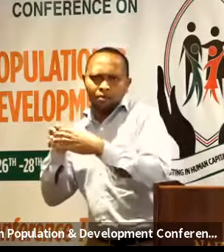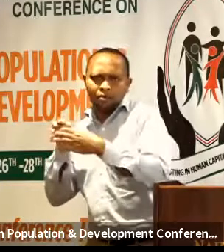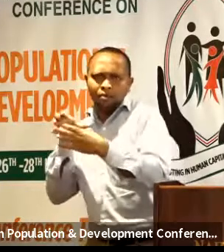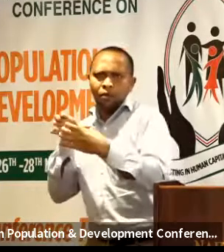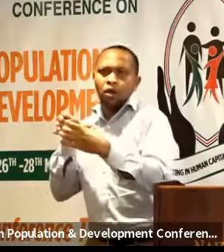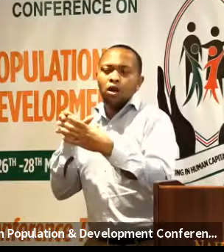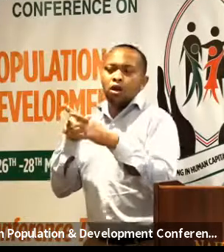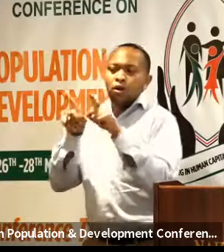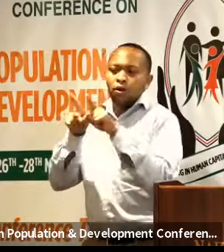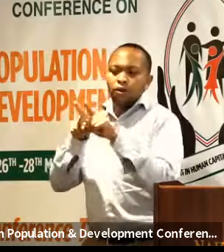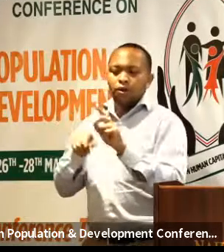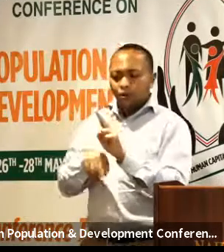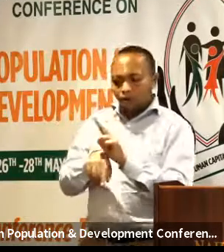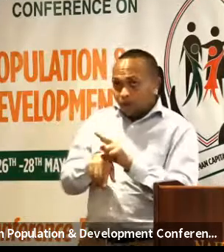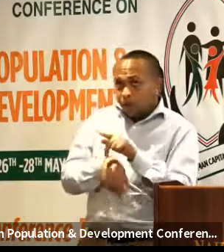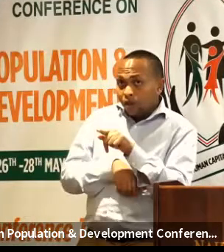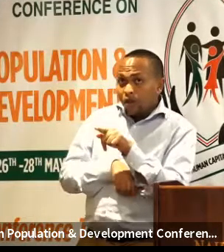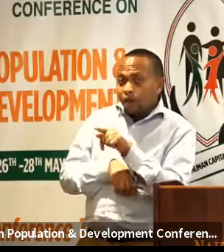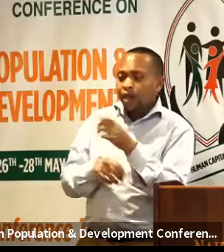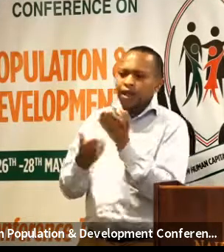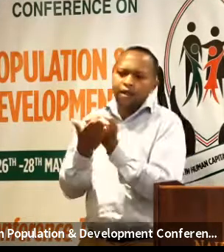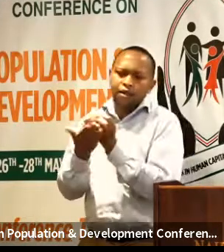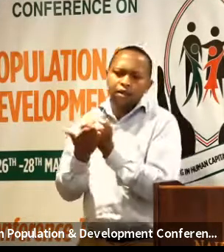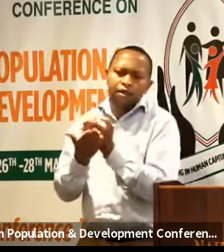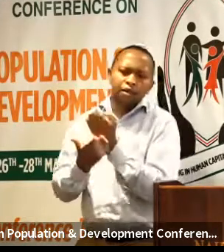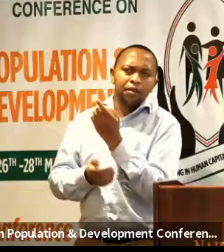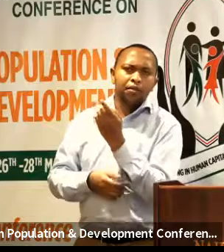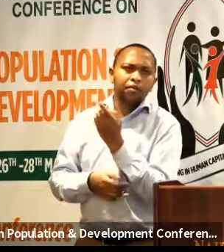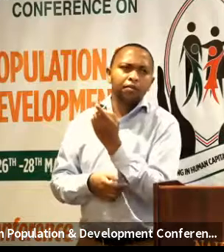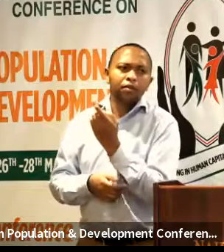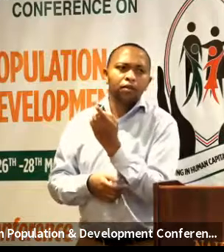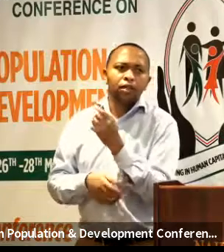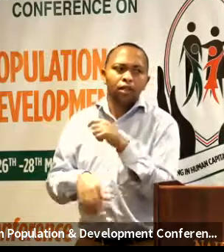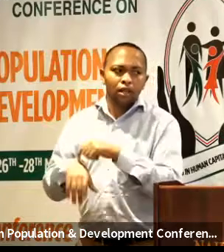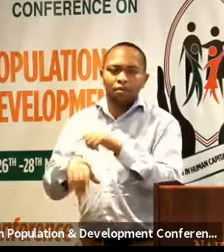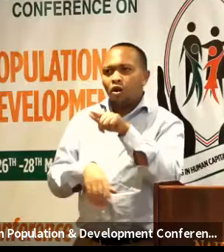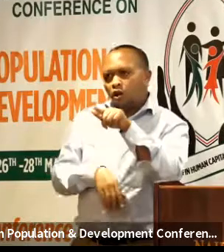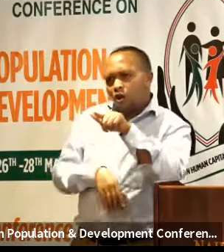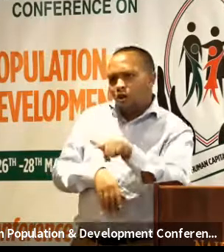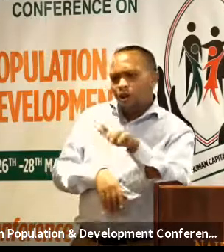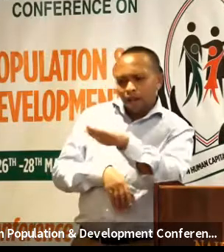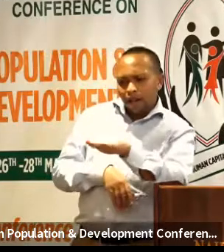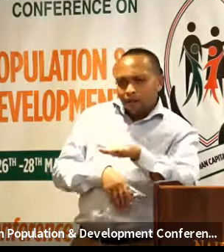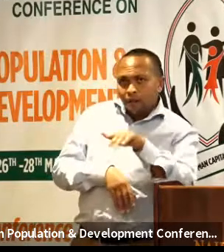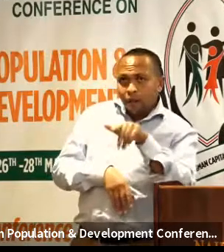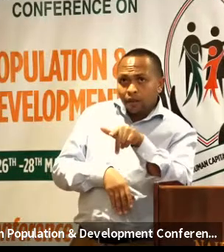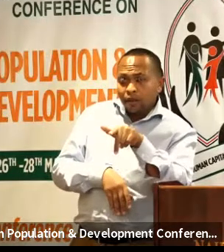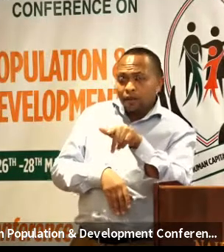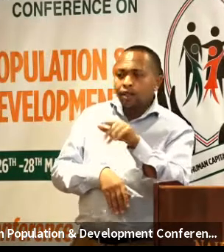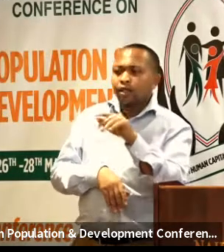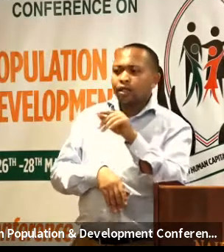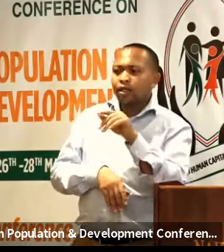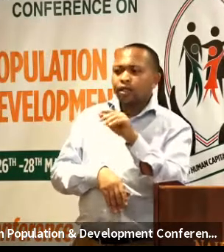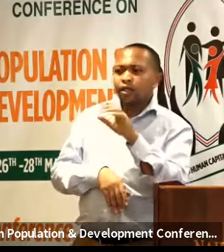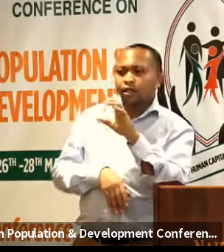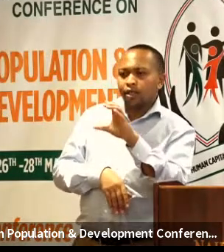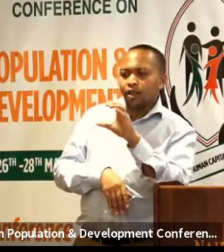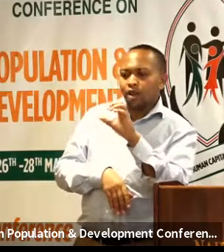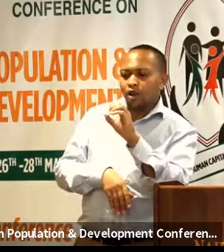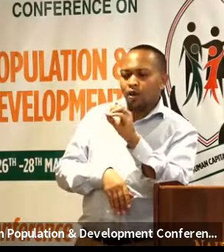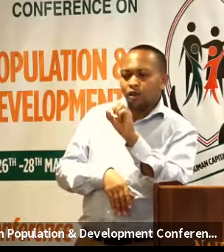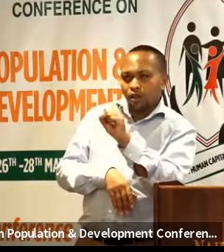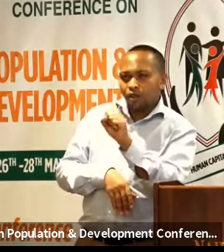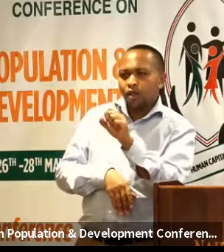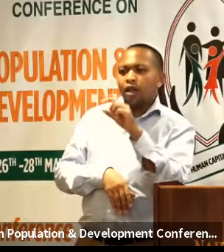these evidence, especially at the lower levels of CSOs and NGOs at the